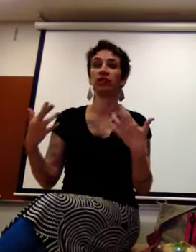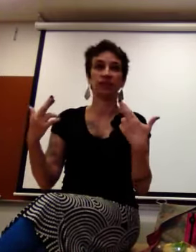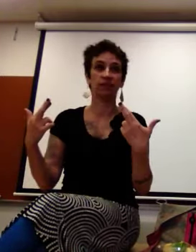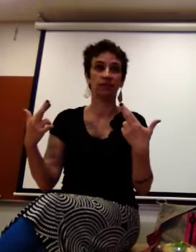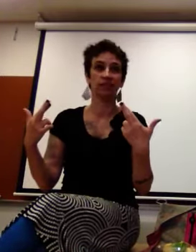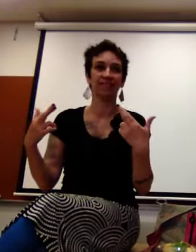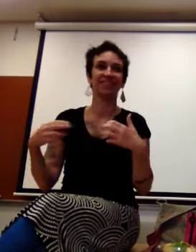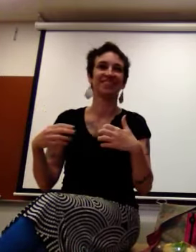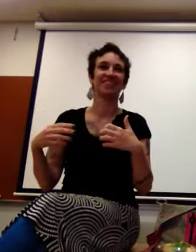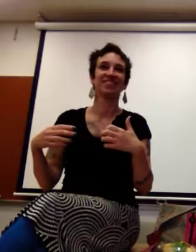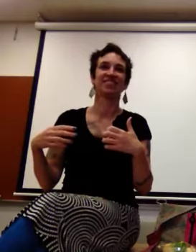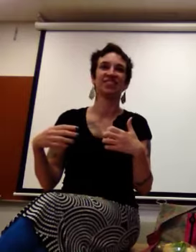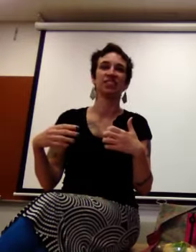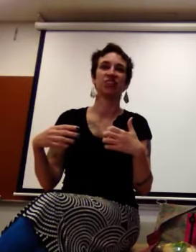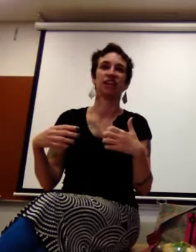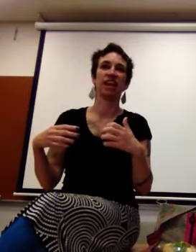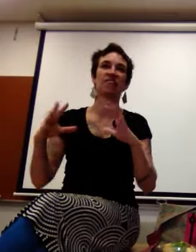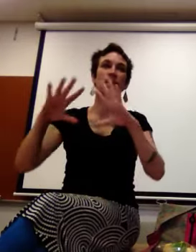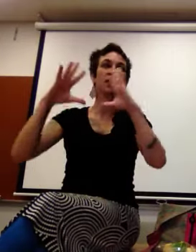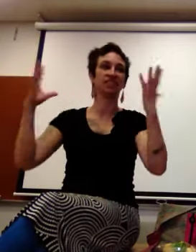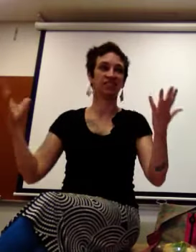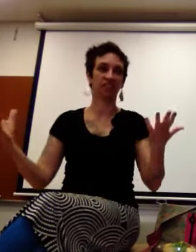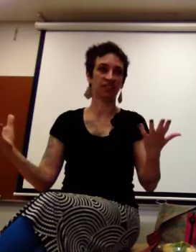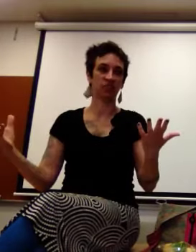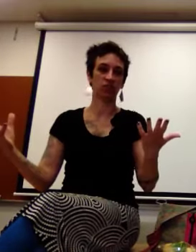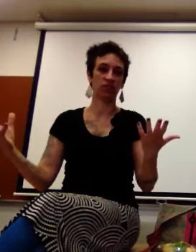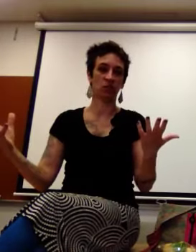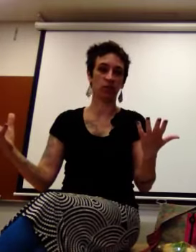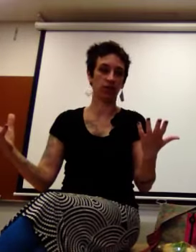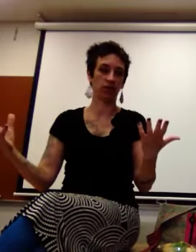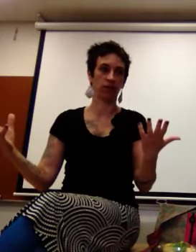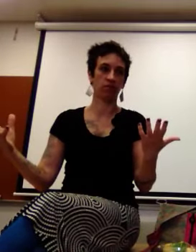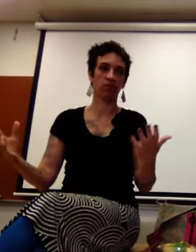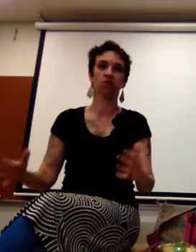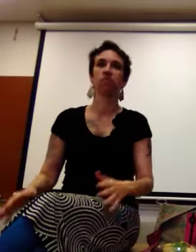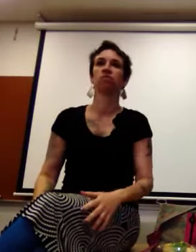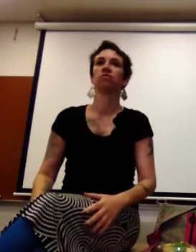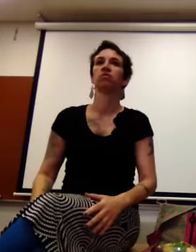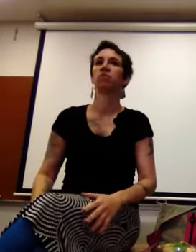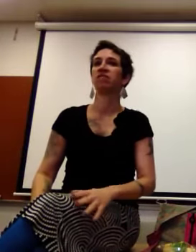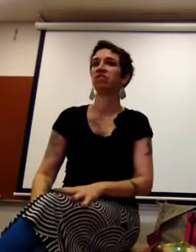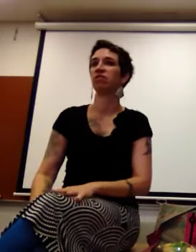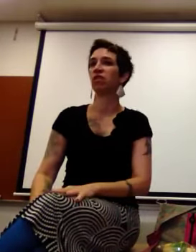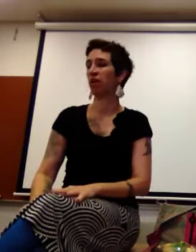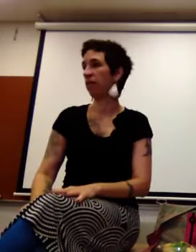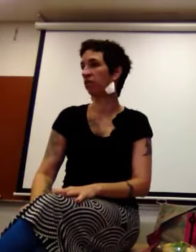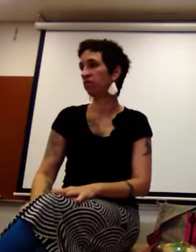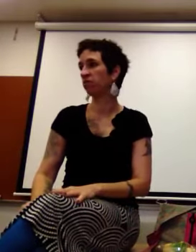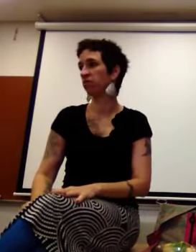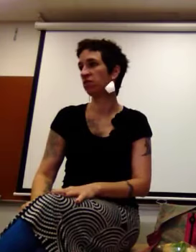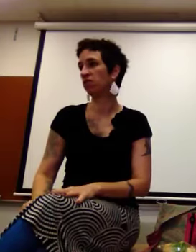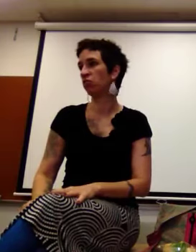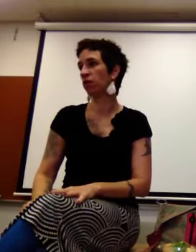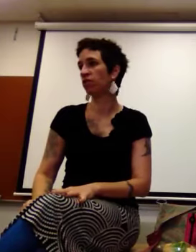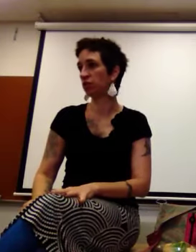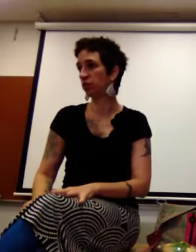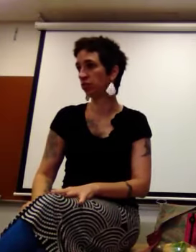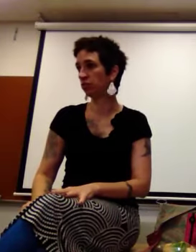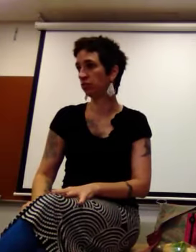hopefully you'll already have a basic sense of what's going on. You may have even thought about some of the things you want to do.